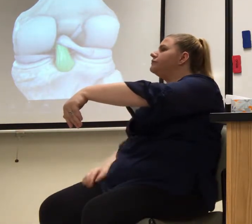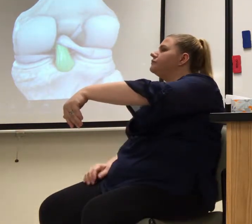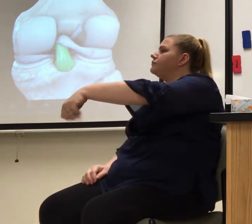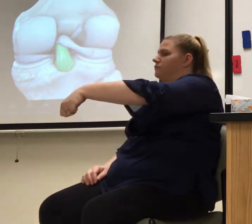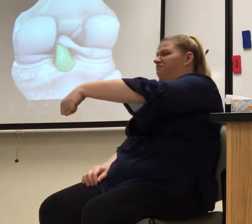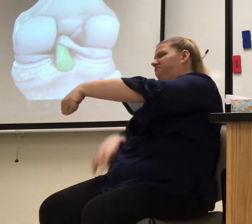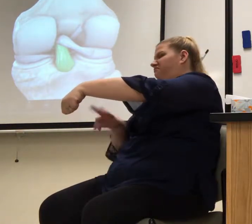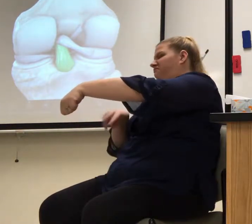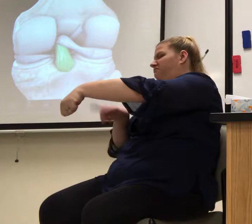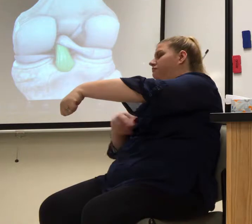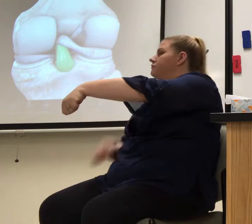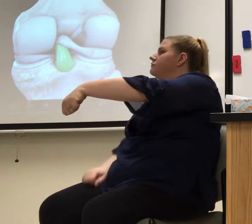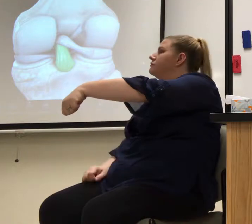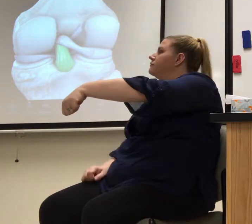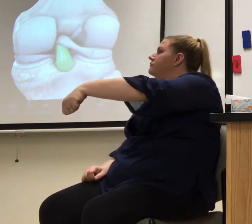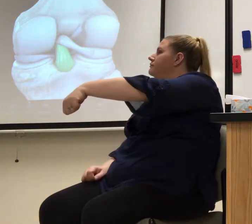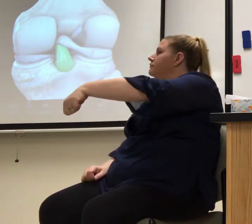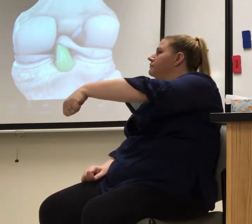Posterior